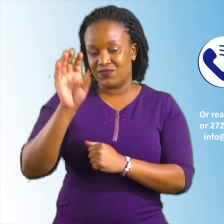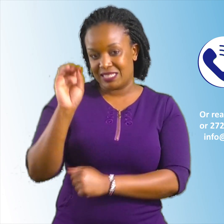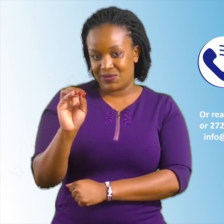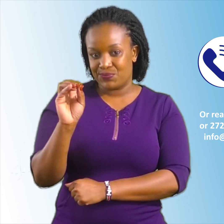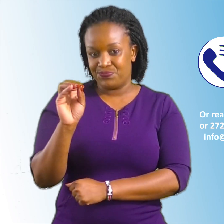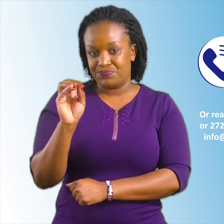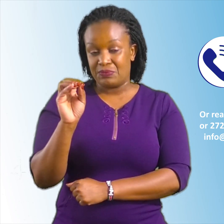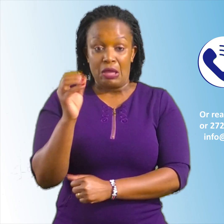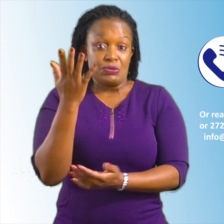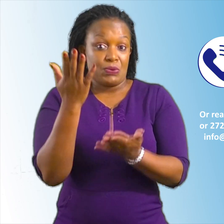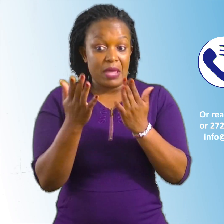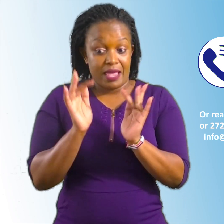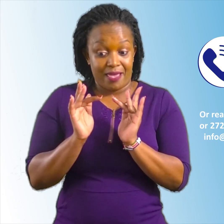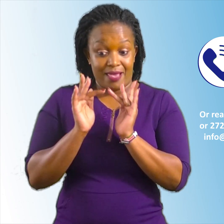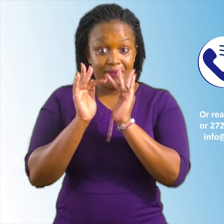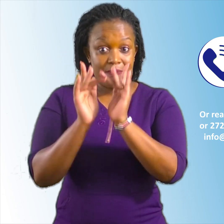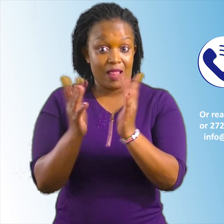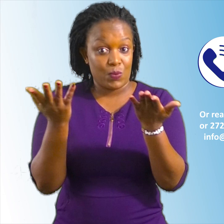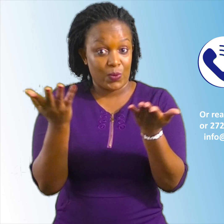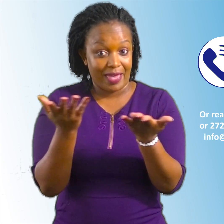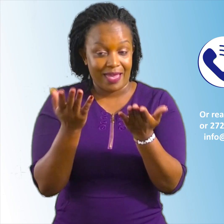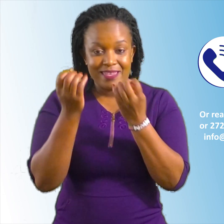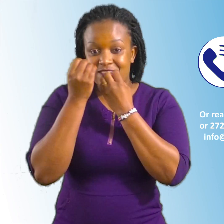2729-950. You may also email us on